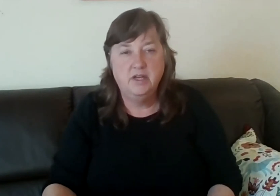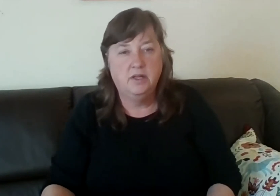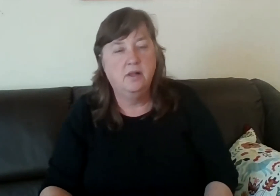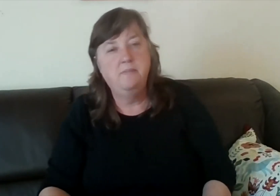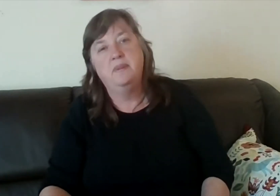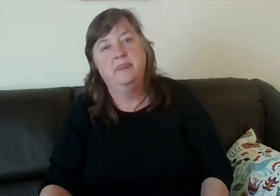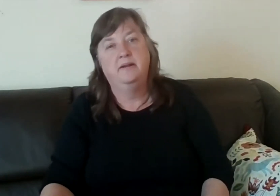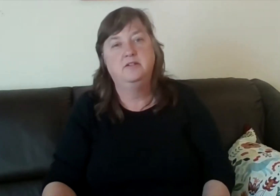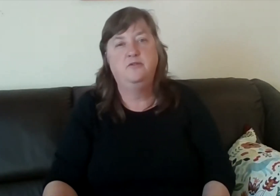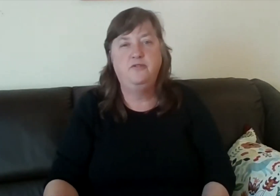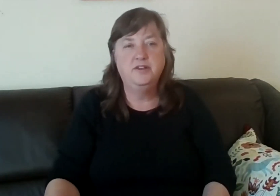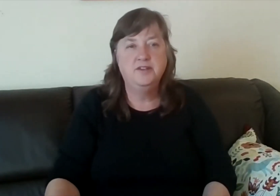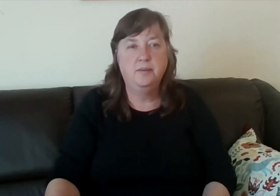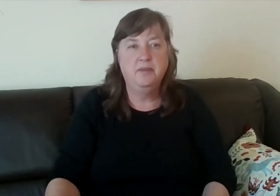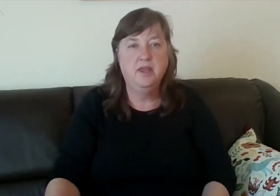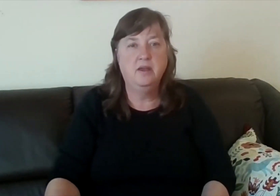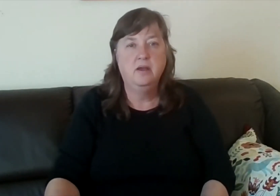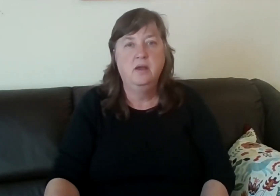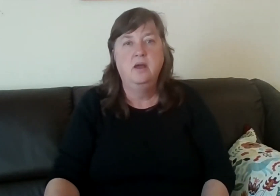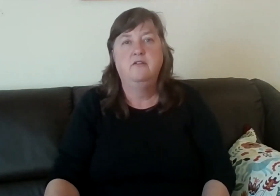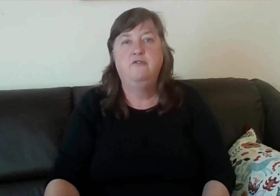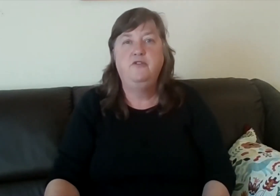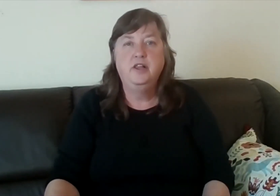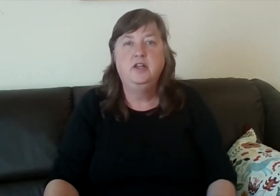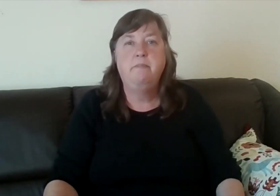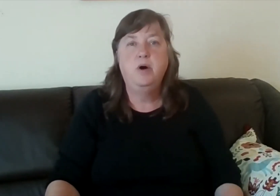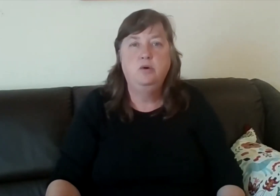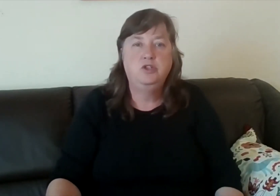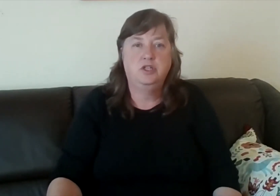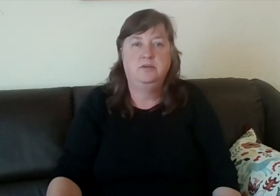Feel. To feel something, feel an emotion